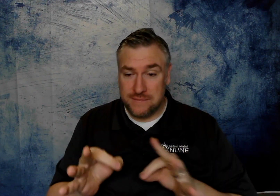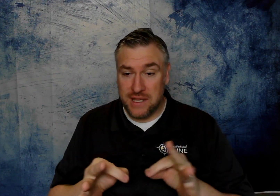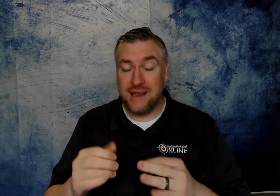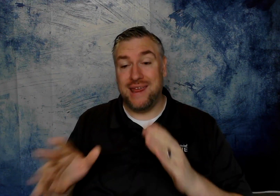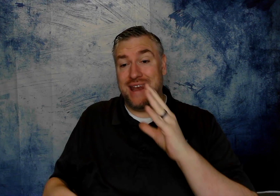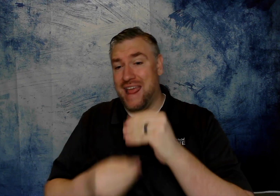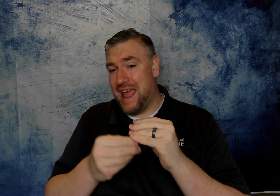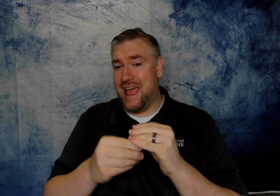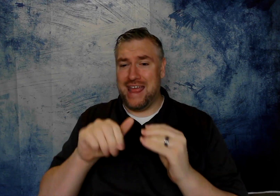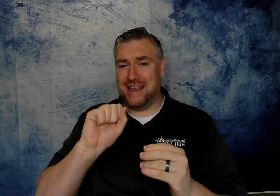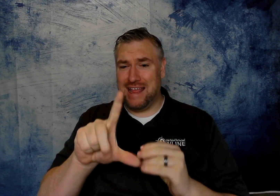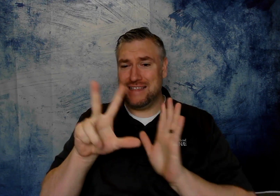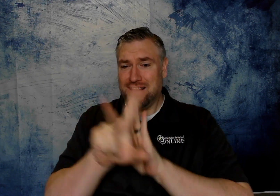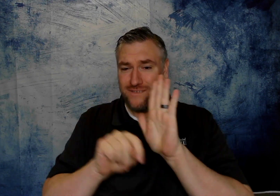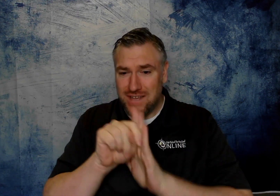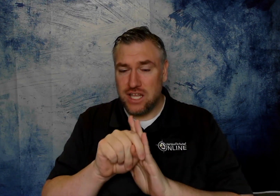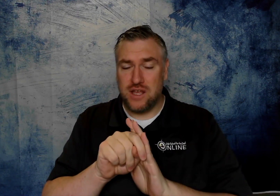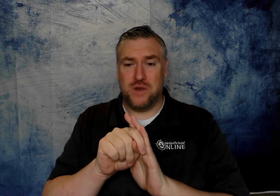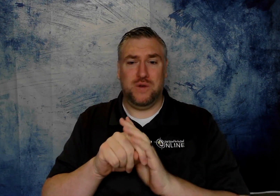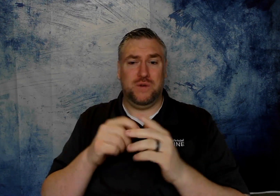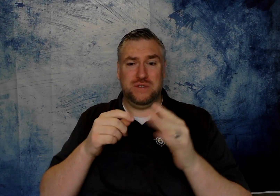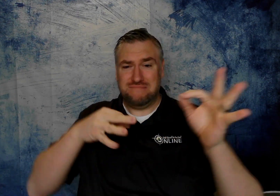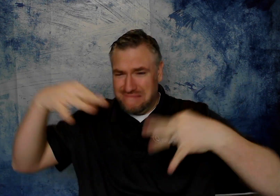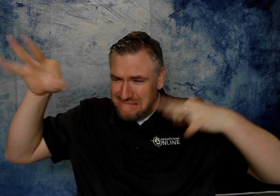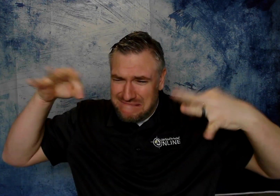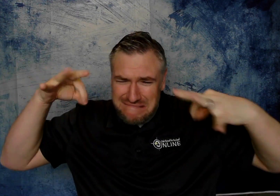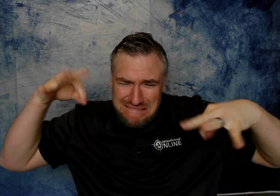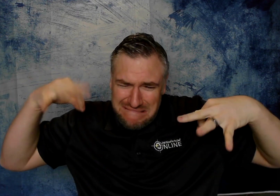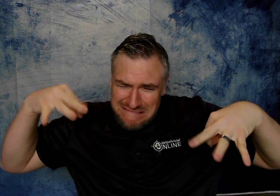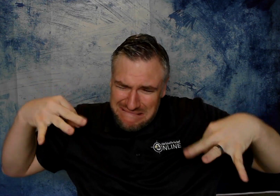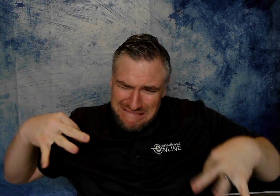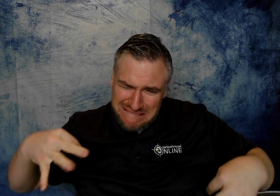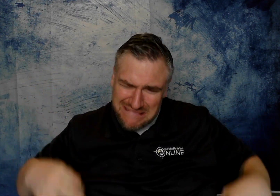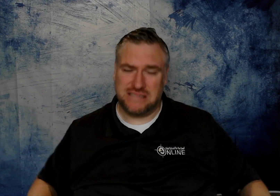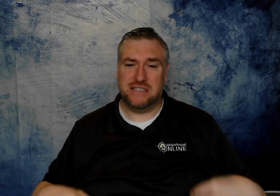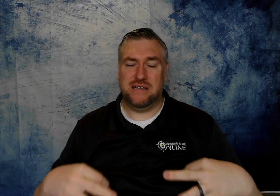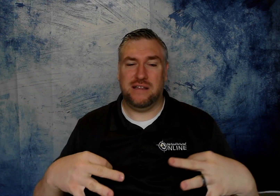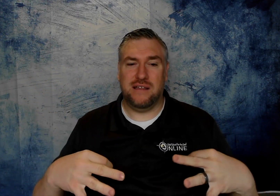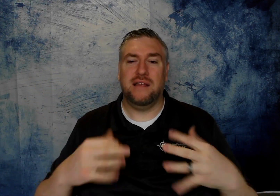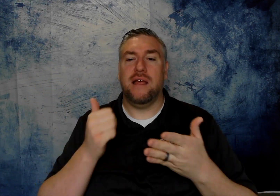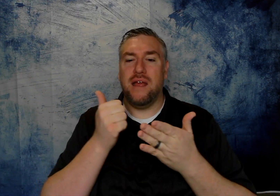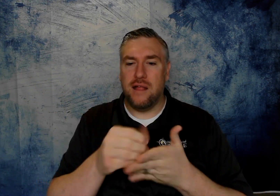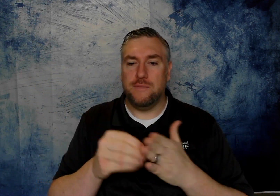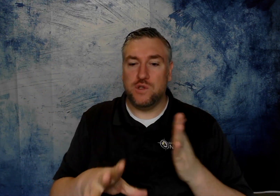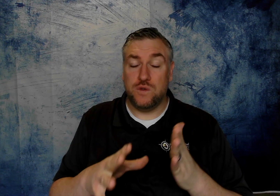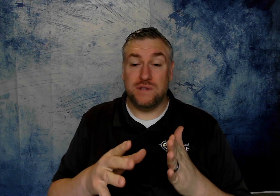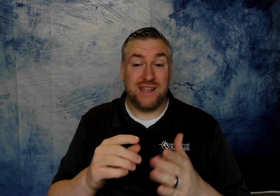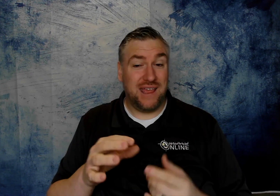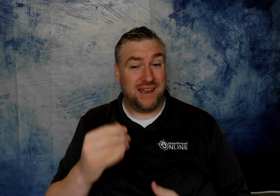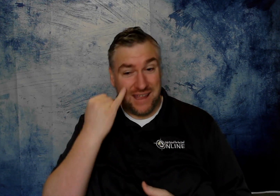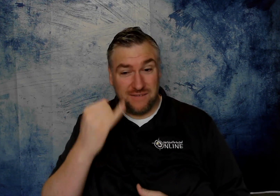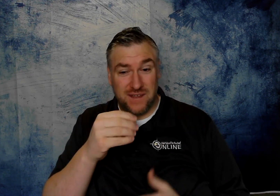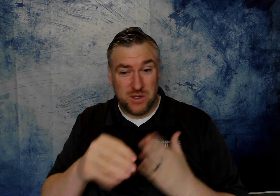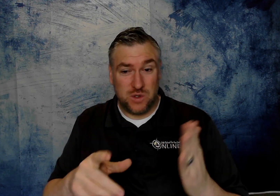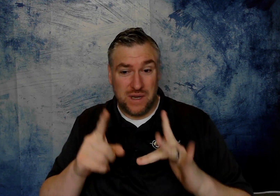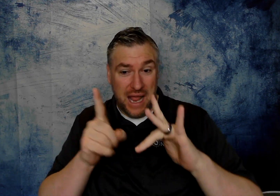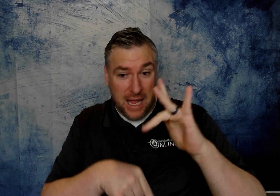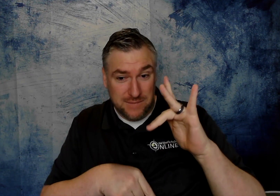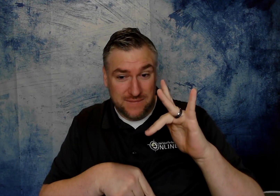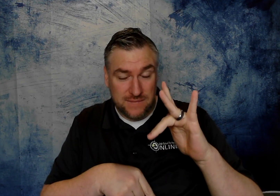So over explain, add ASL videos, really just kind of give that in-depth explanation. And if a student